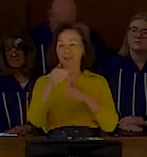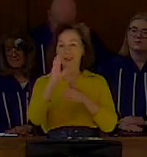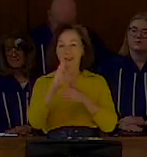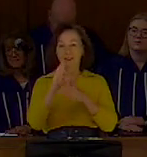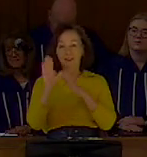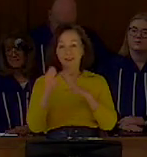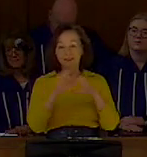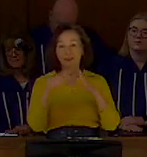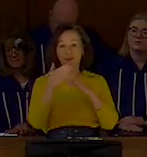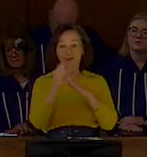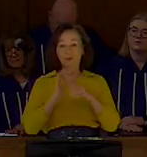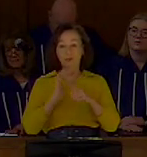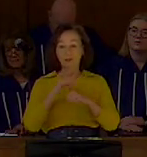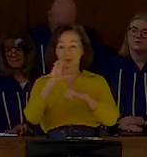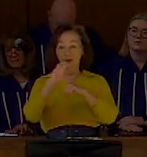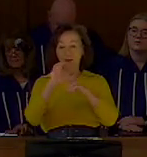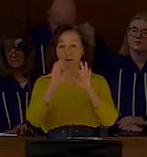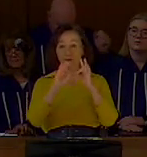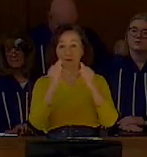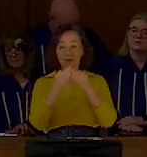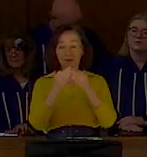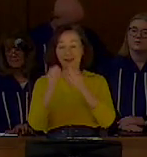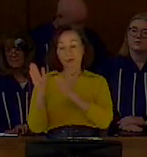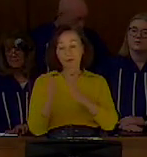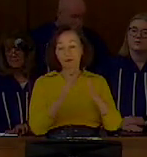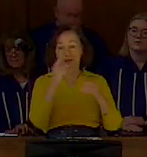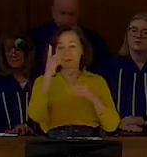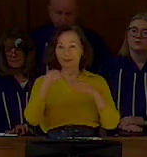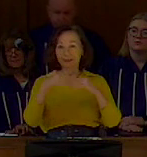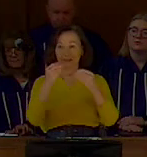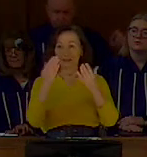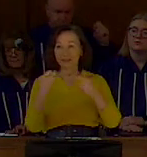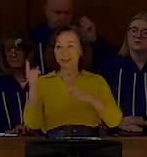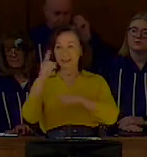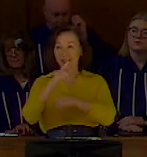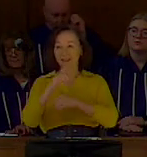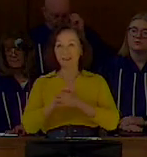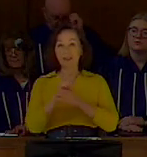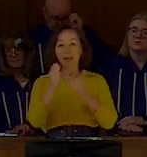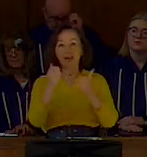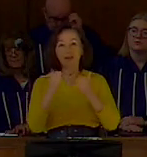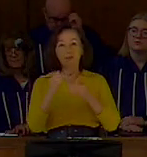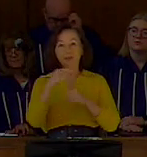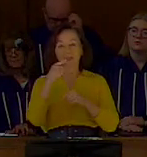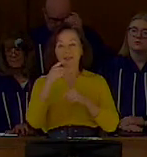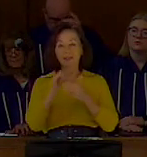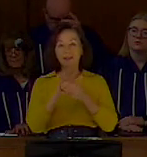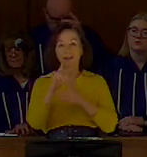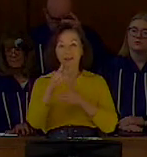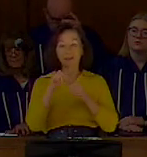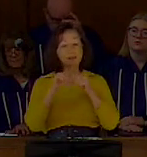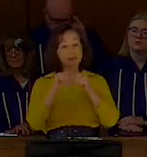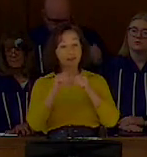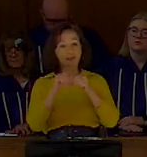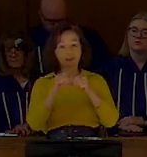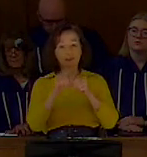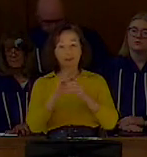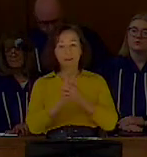our church family here. As we prepare for giving on today, I want to say that you are continually just